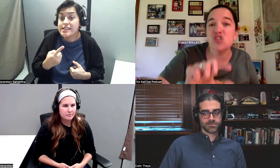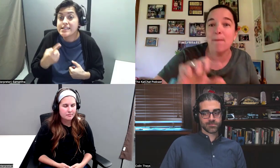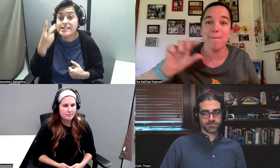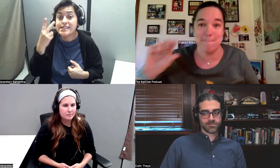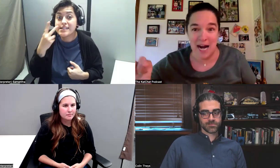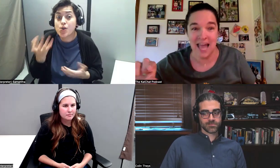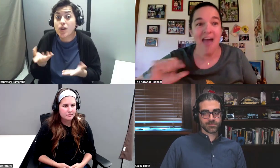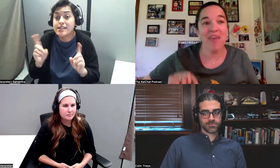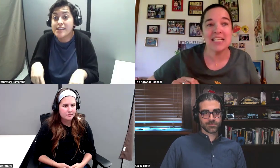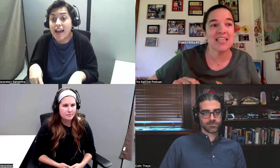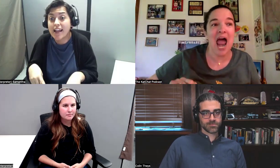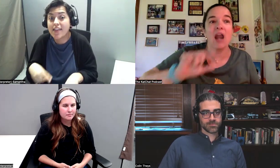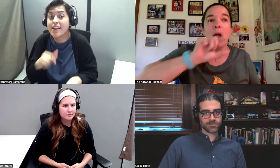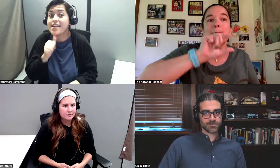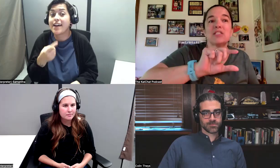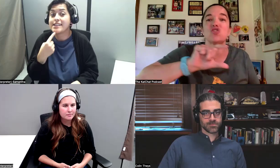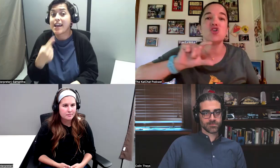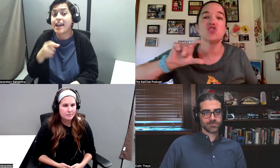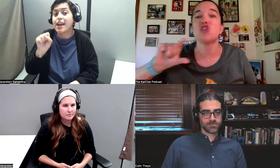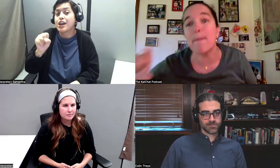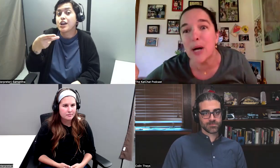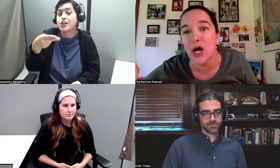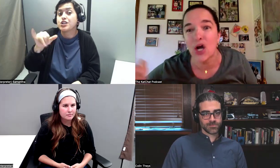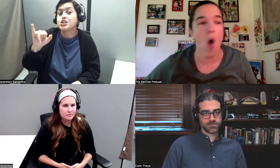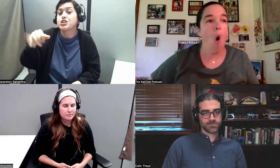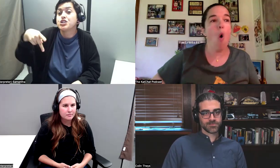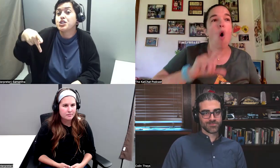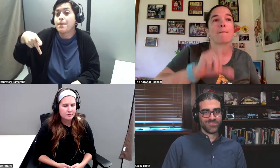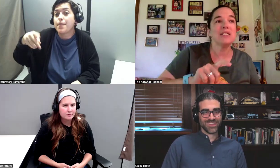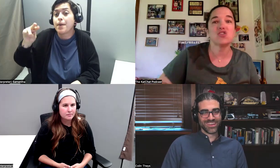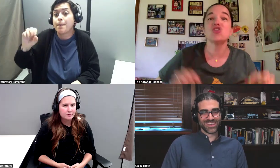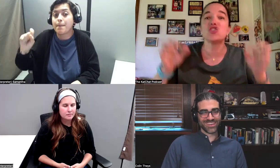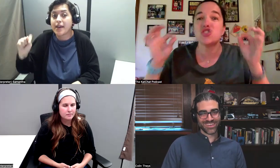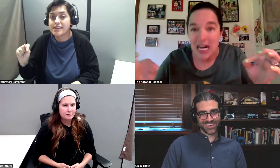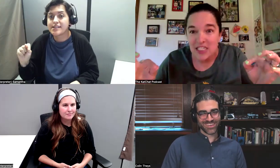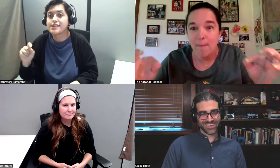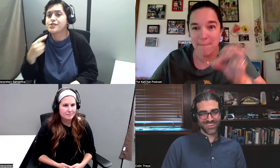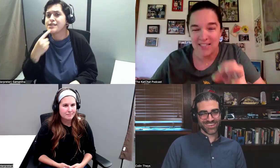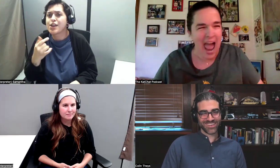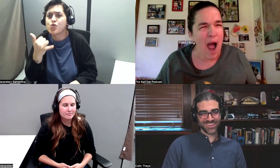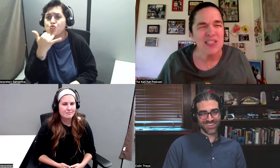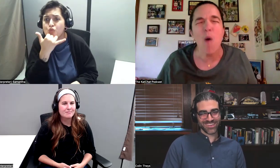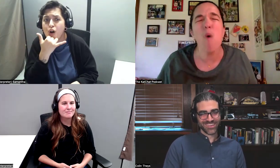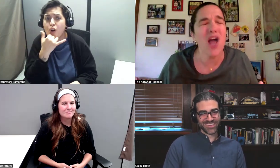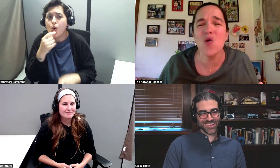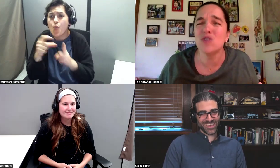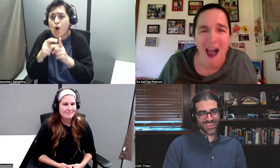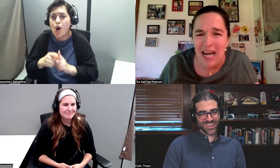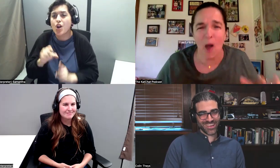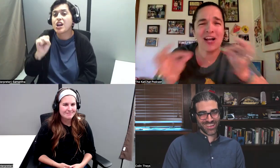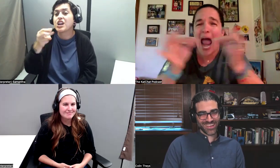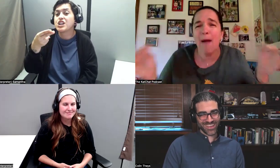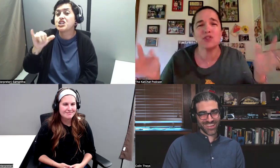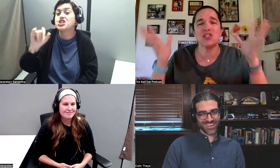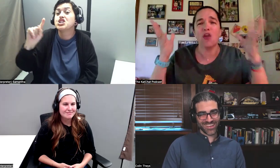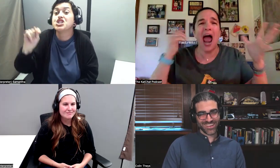say shipment. They said Mr. Shepherd or Mr. Shipment. I don't know what are you talking